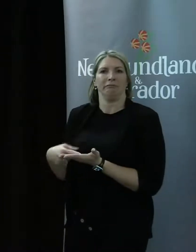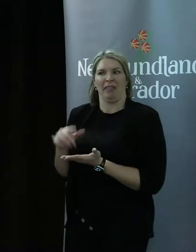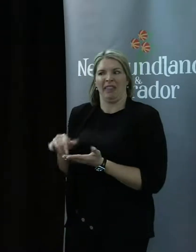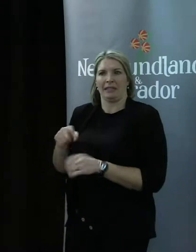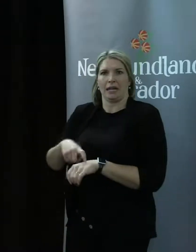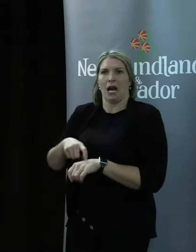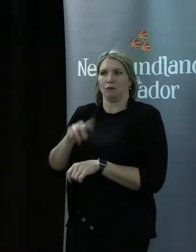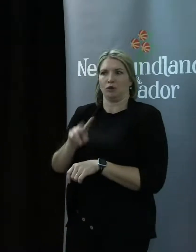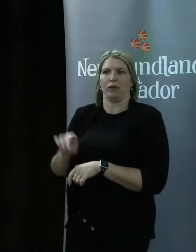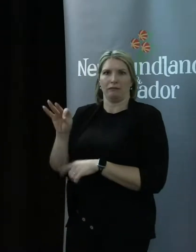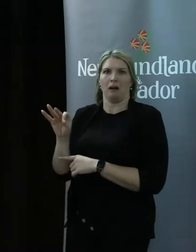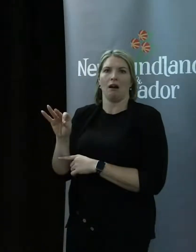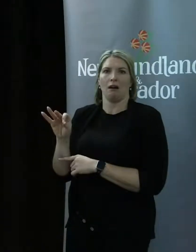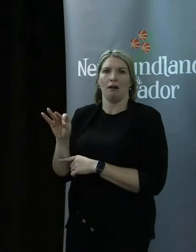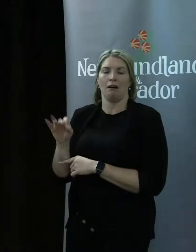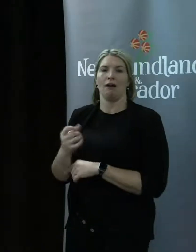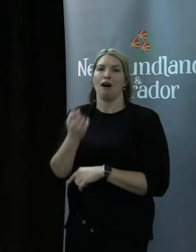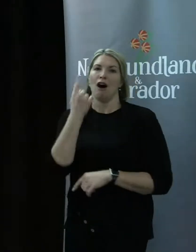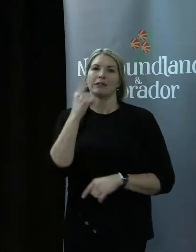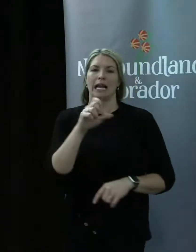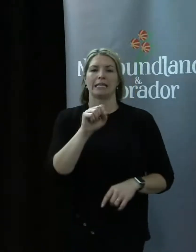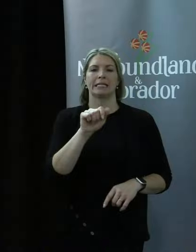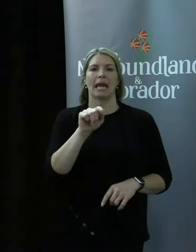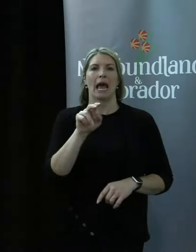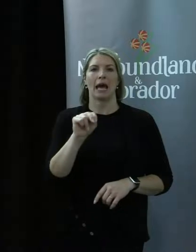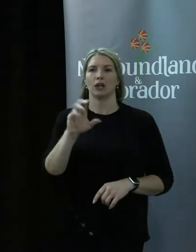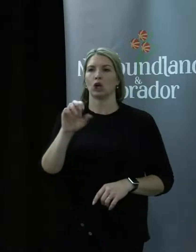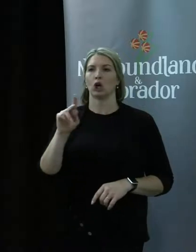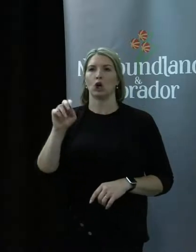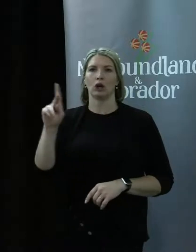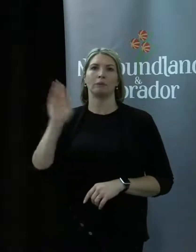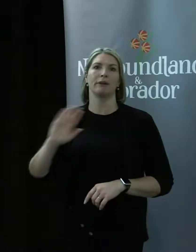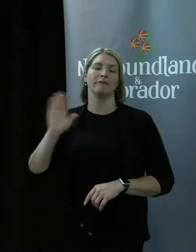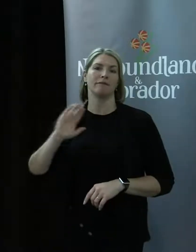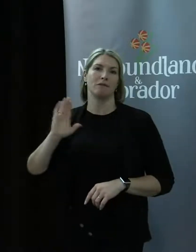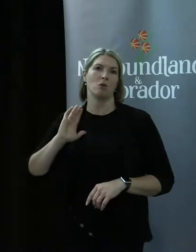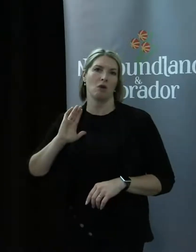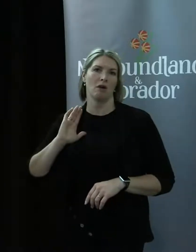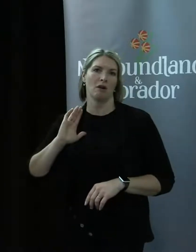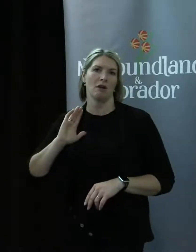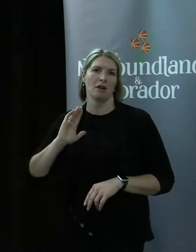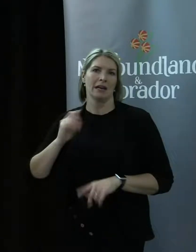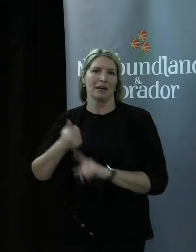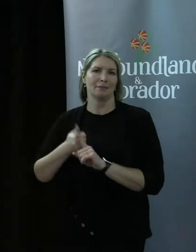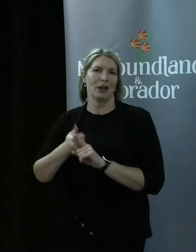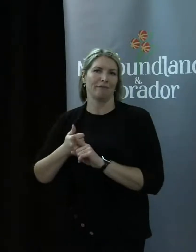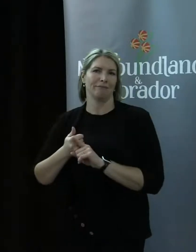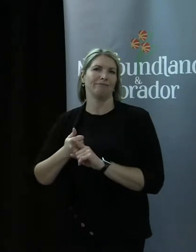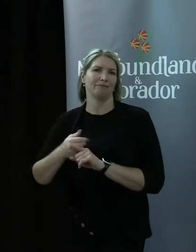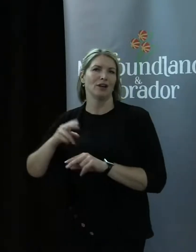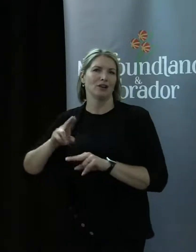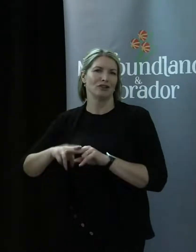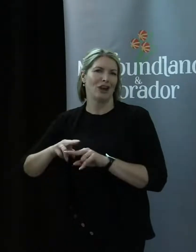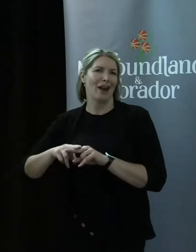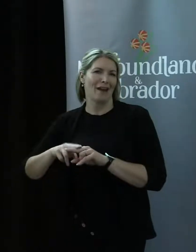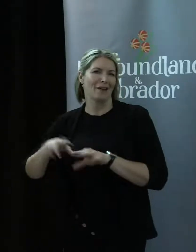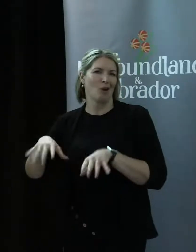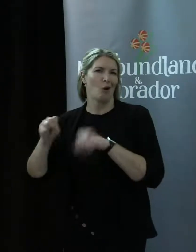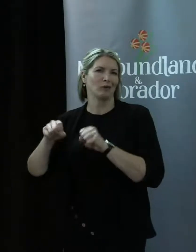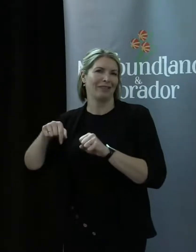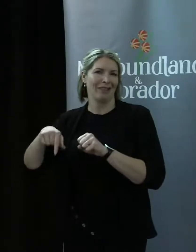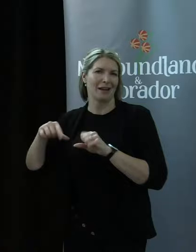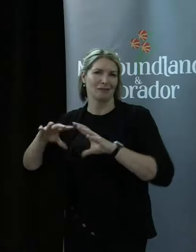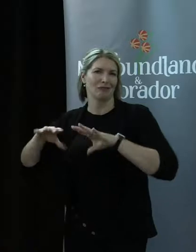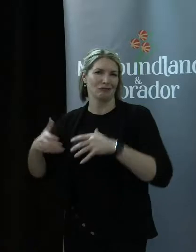time. And Stan Cook, the former chair, I think is here in the room somewhere, and Stan was a good